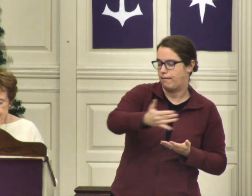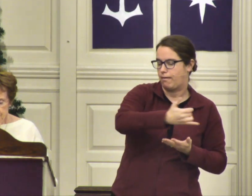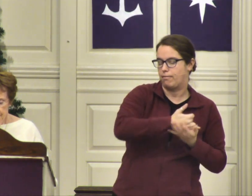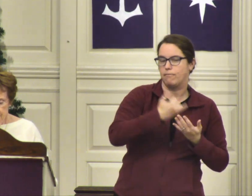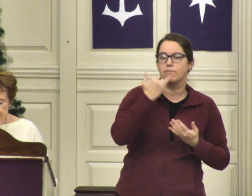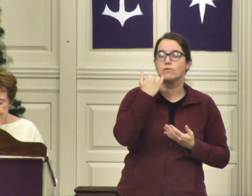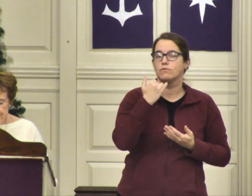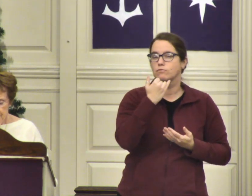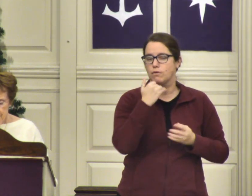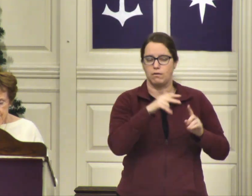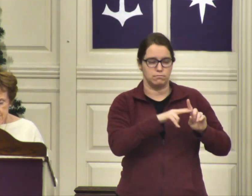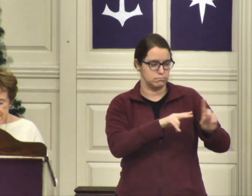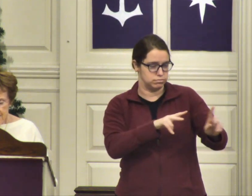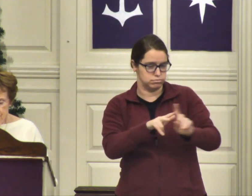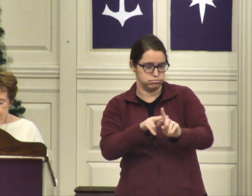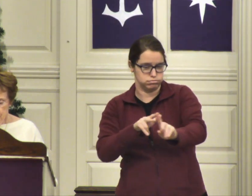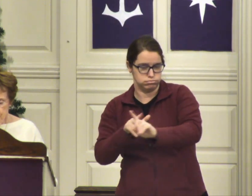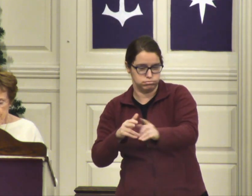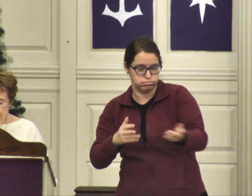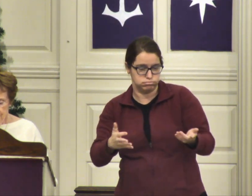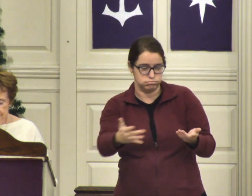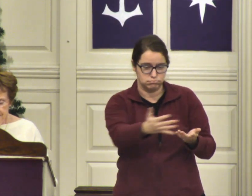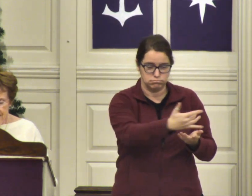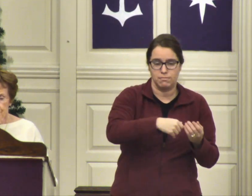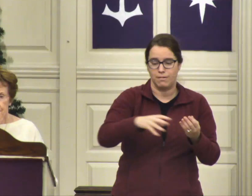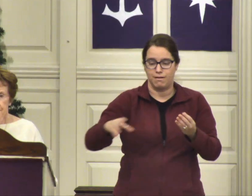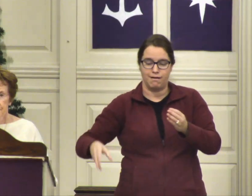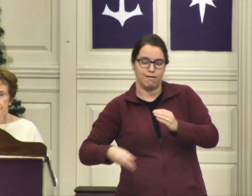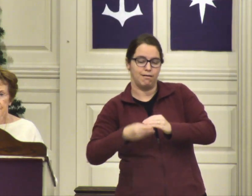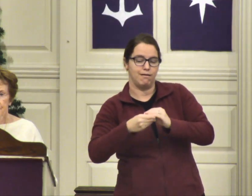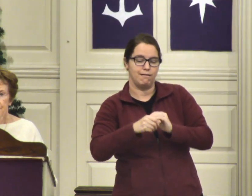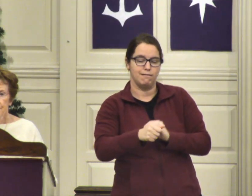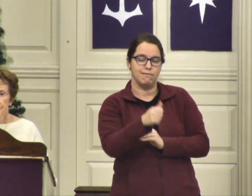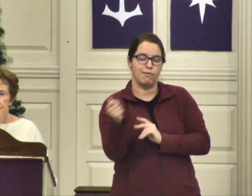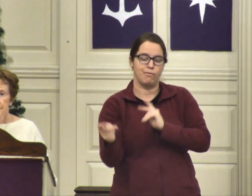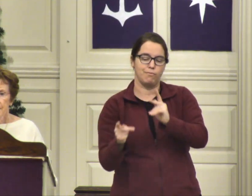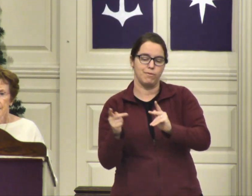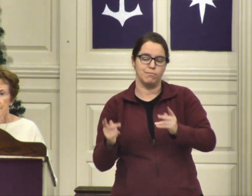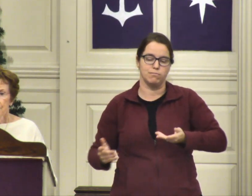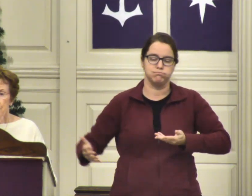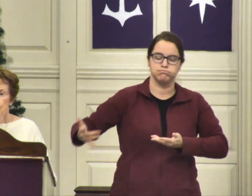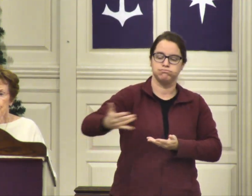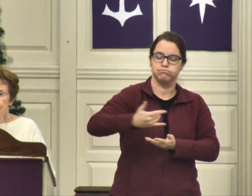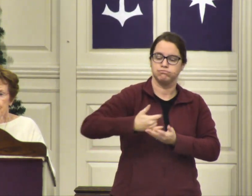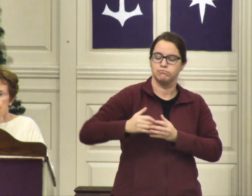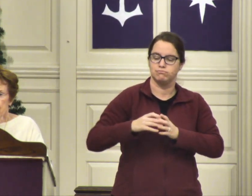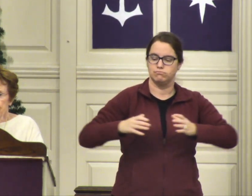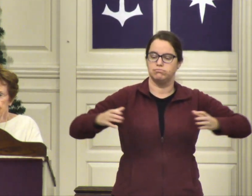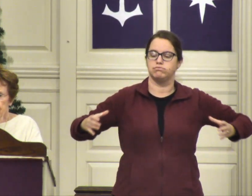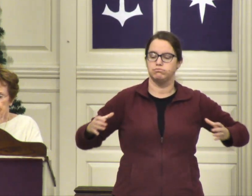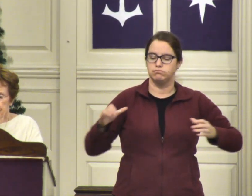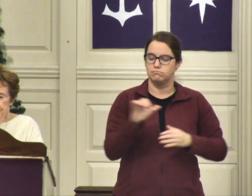him beside those already gathered. The word of the Lord.